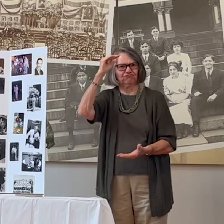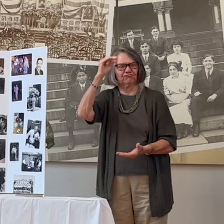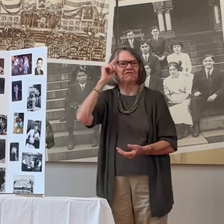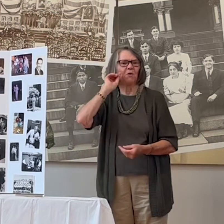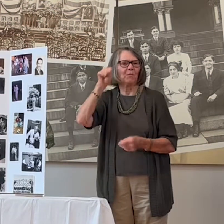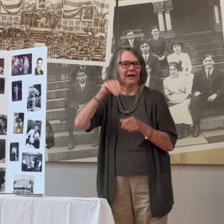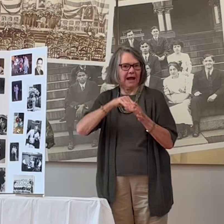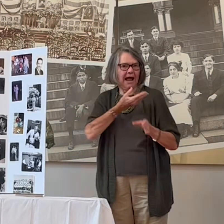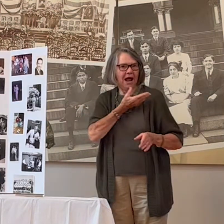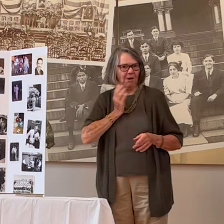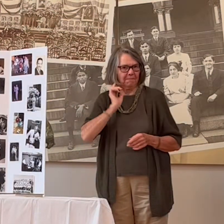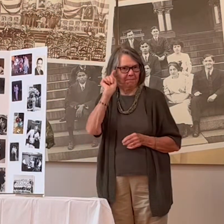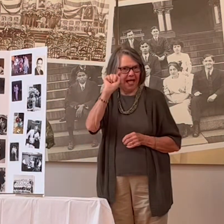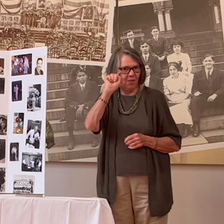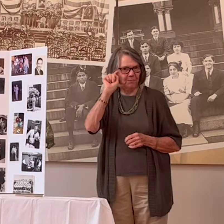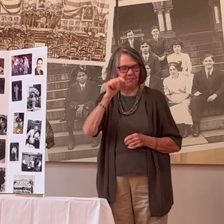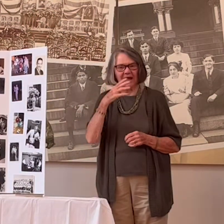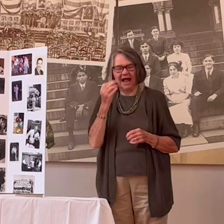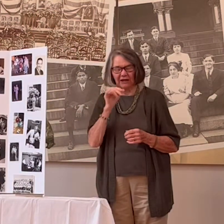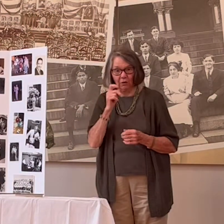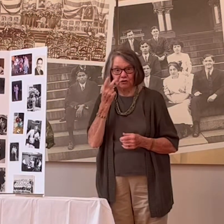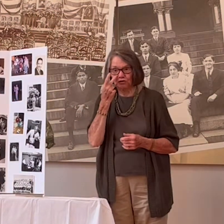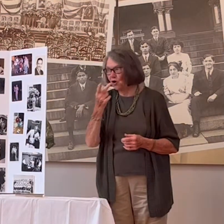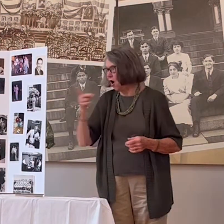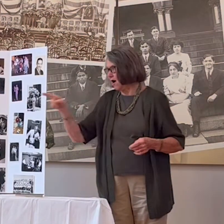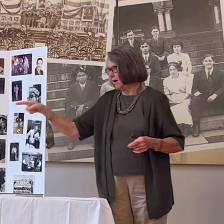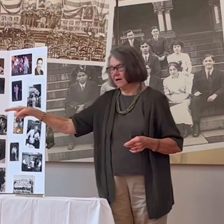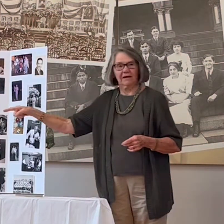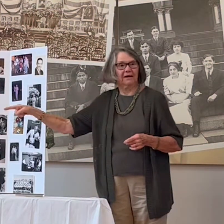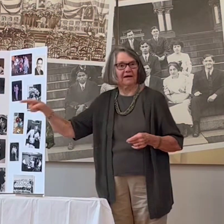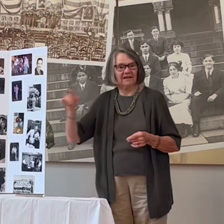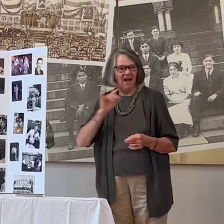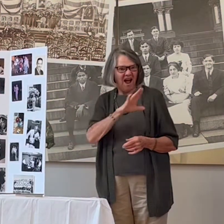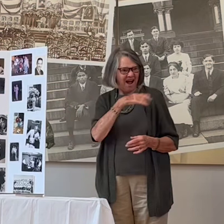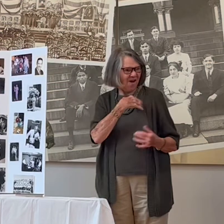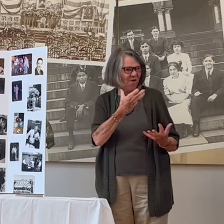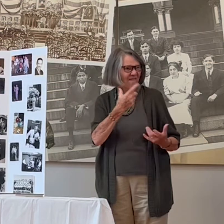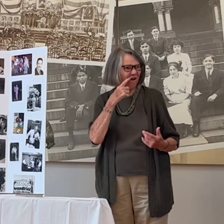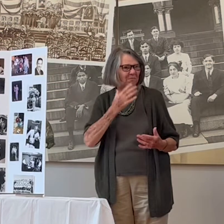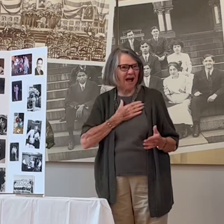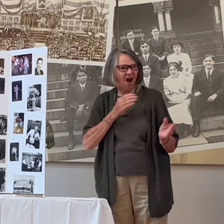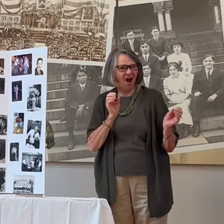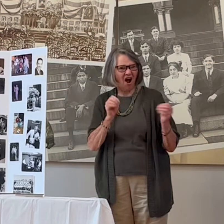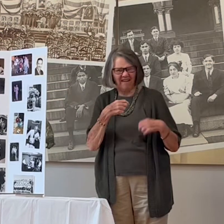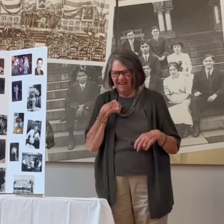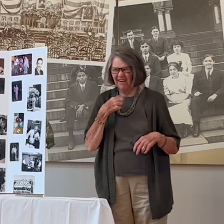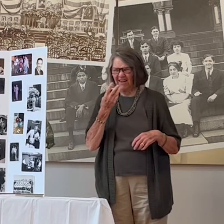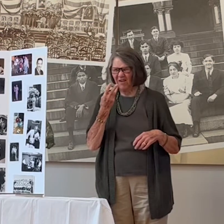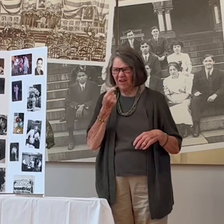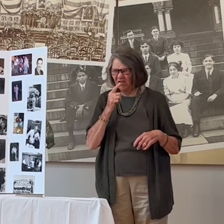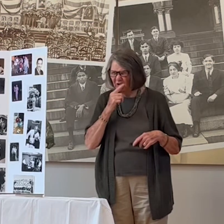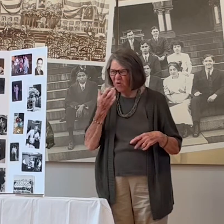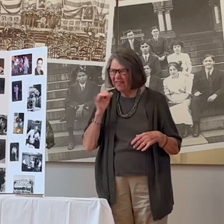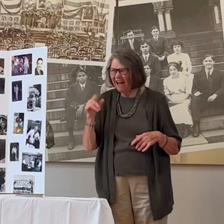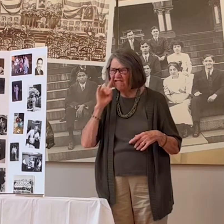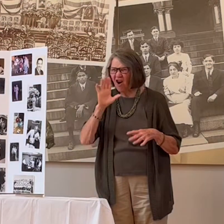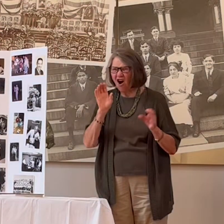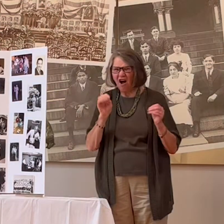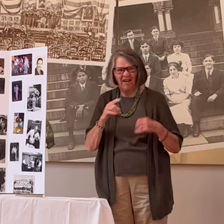embrace, and bought it to put it in our bedroom. But then we saw that one, and said we wanted that one for his office. And I said, what the